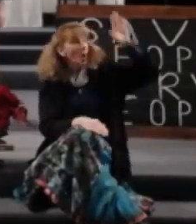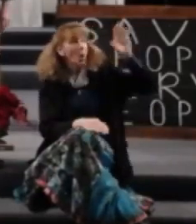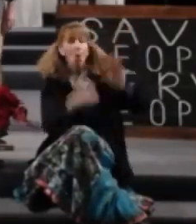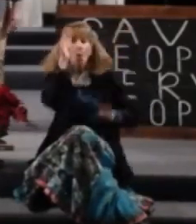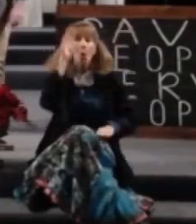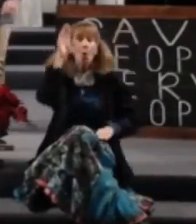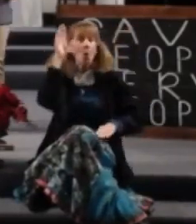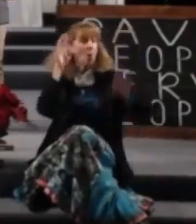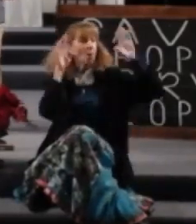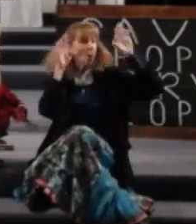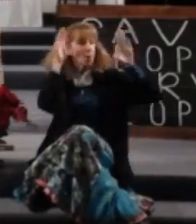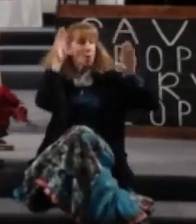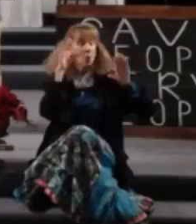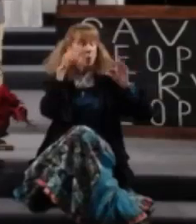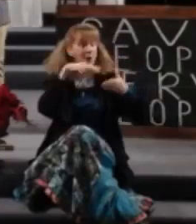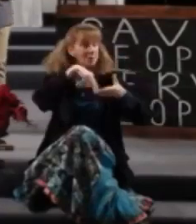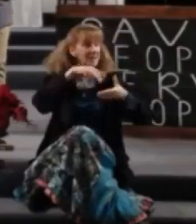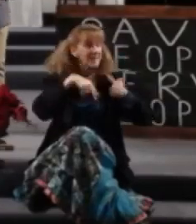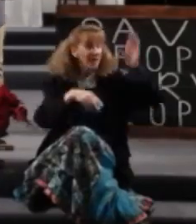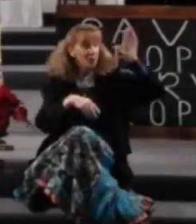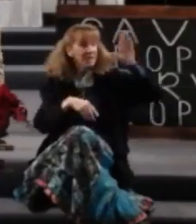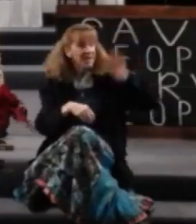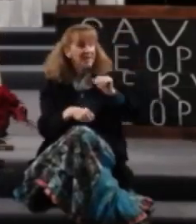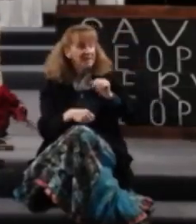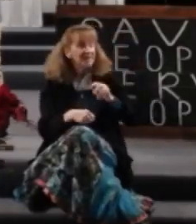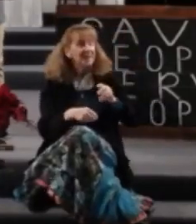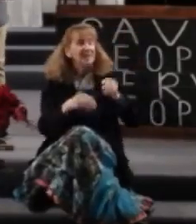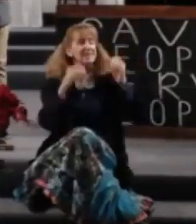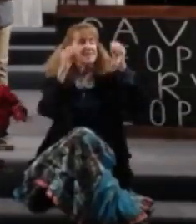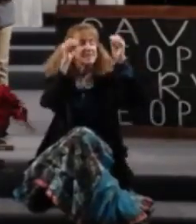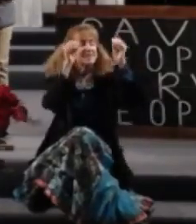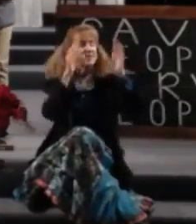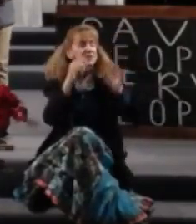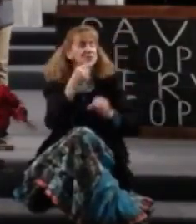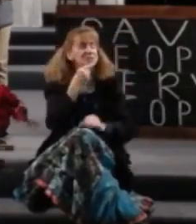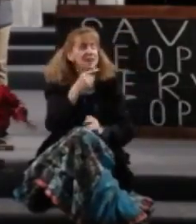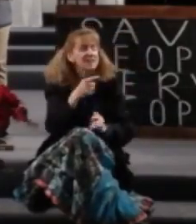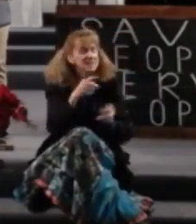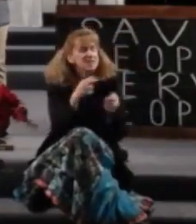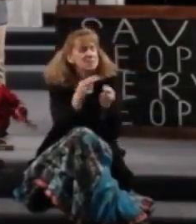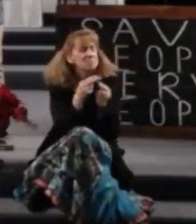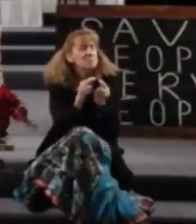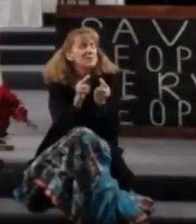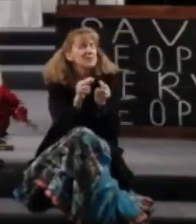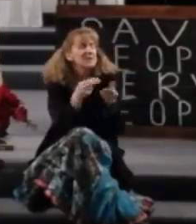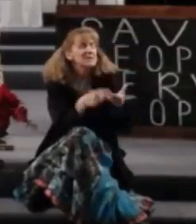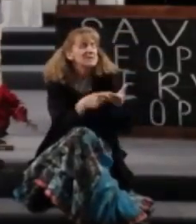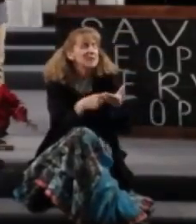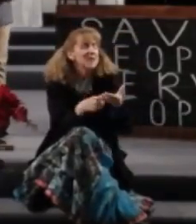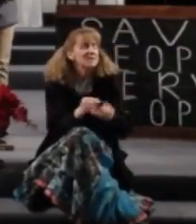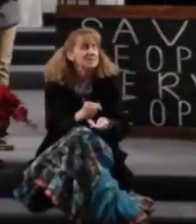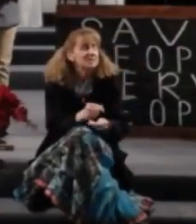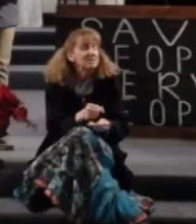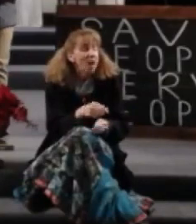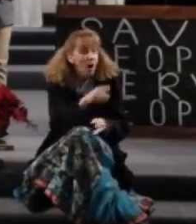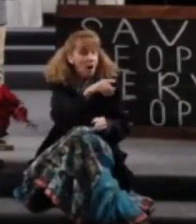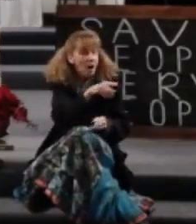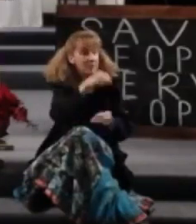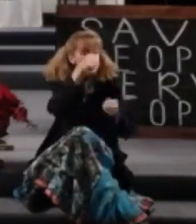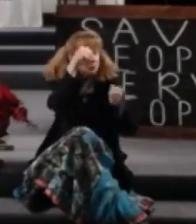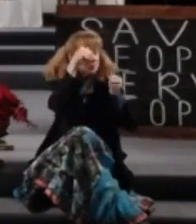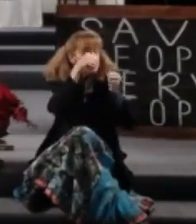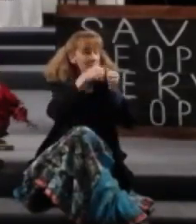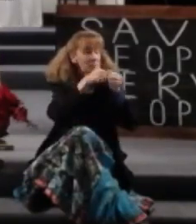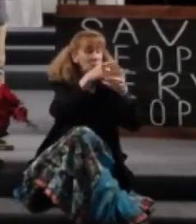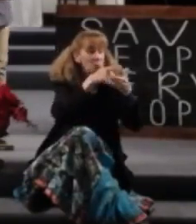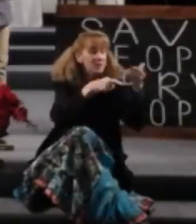and said that they read it. And she said, well, that's just wonderful. We're going to have just a great discussion. So let me start. Do you remember what the